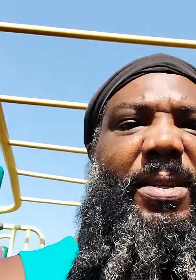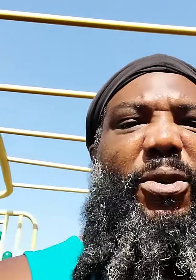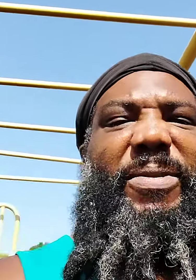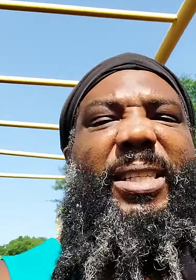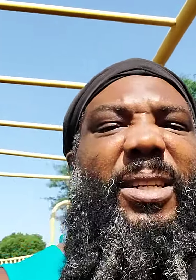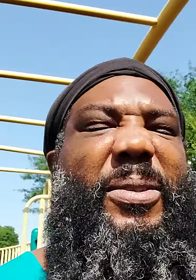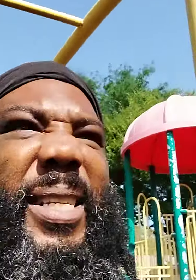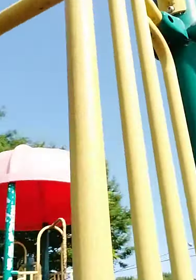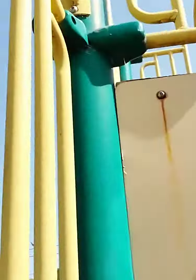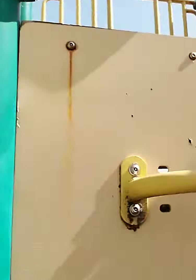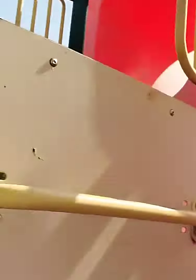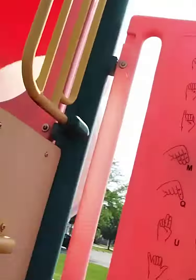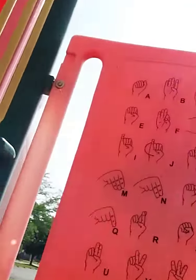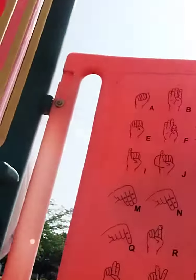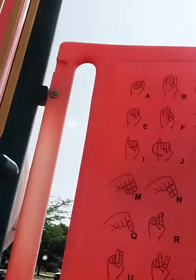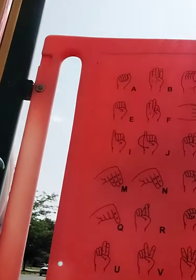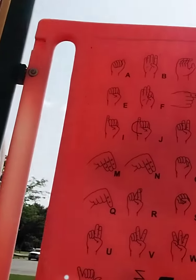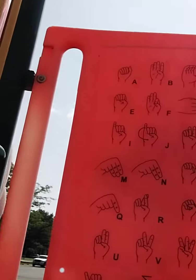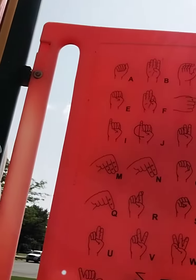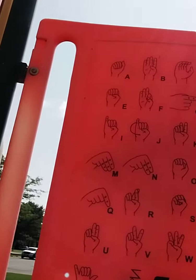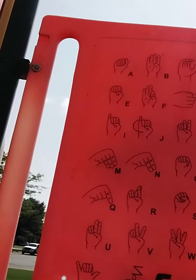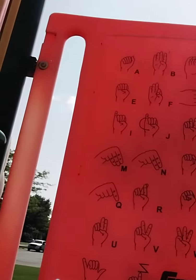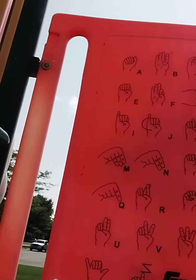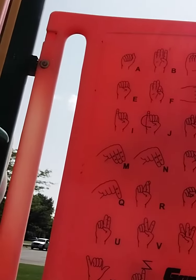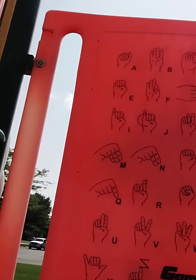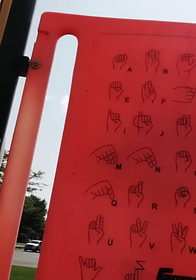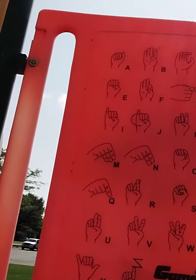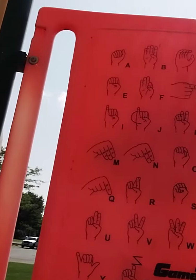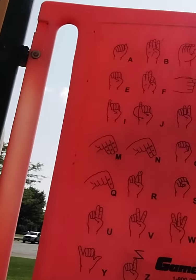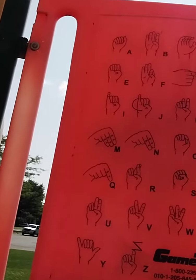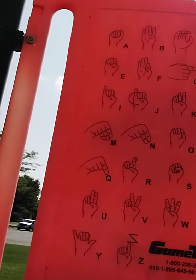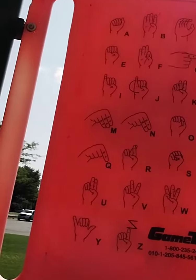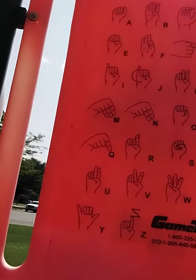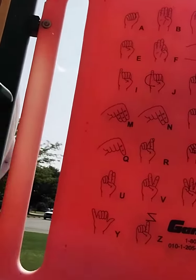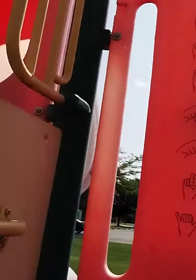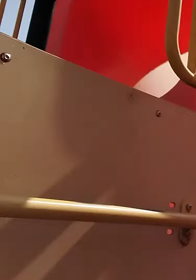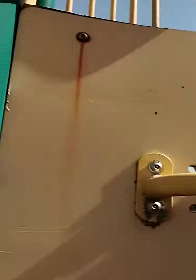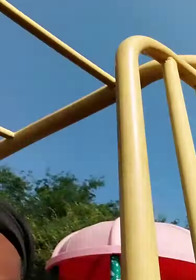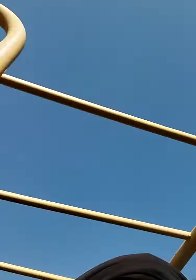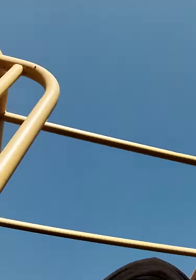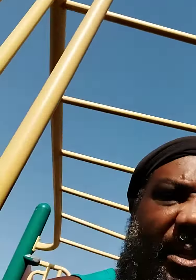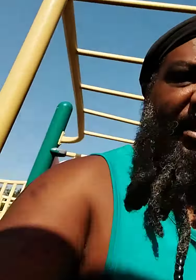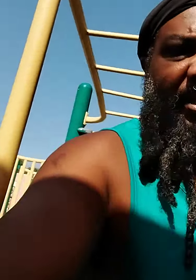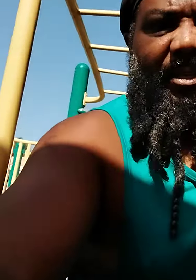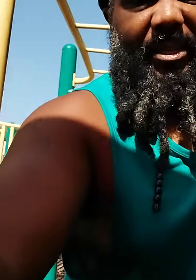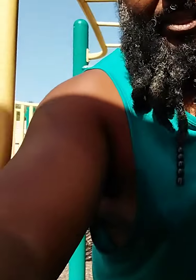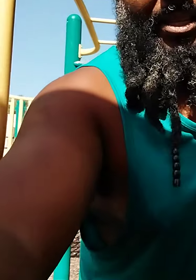good motivation, no stagnation, Queen gonna spell out something for us. You let us know what she's spelling out. Let's get it,